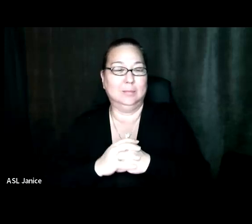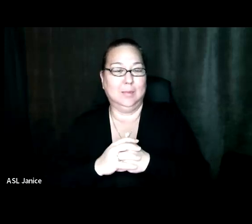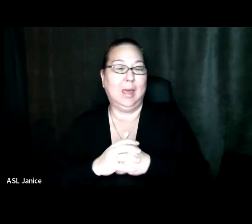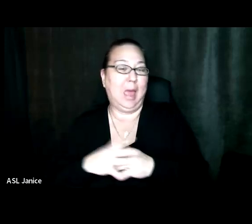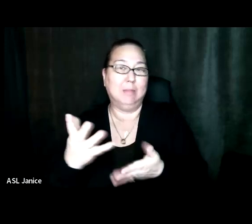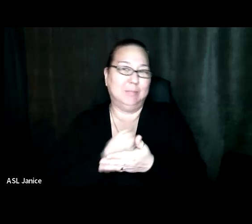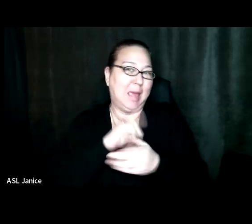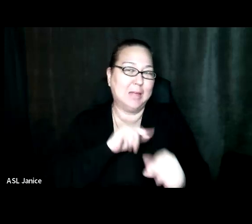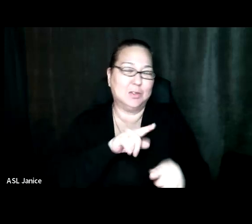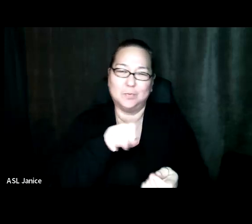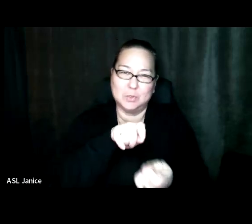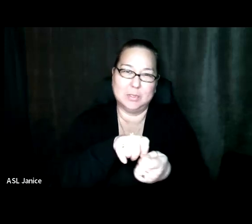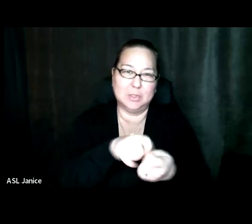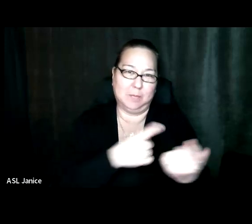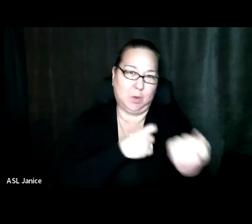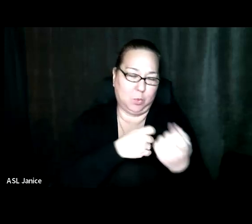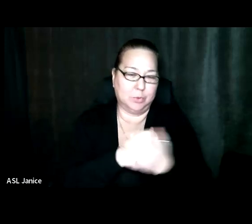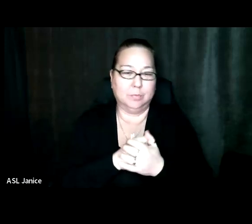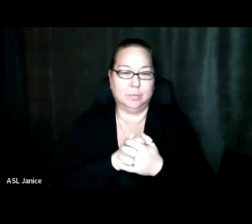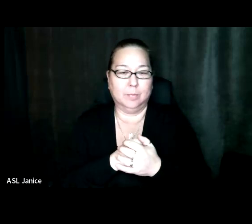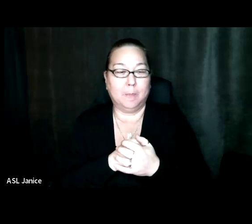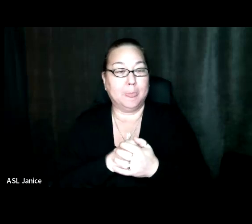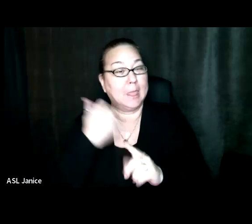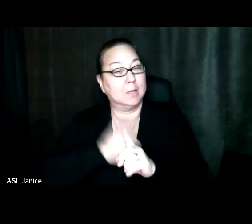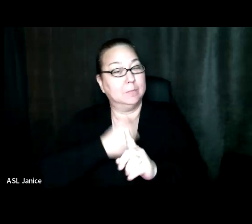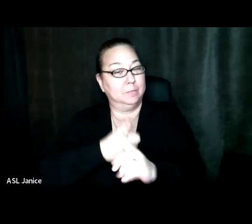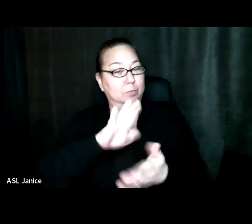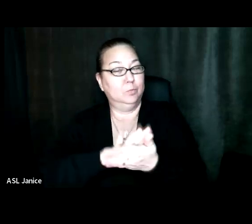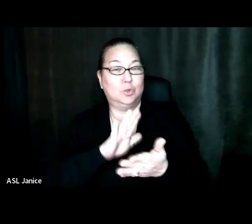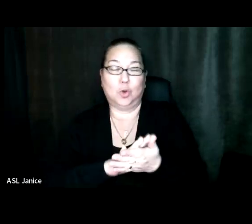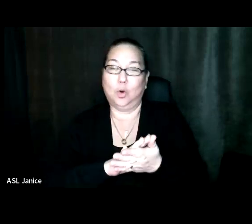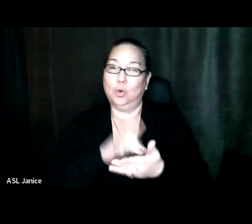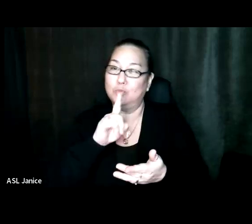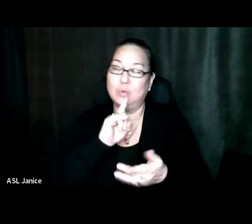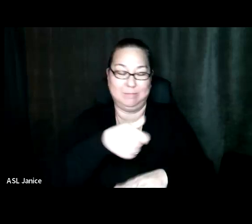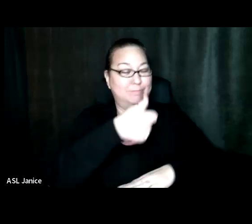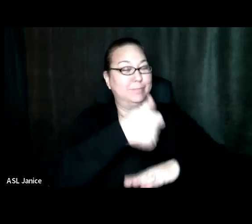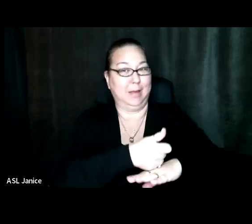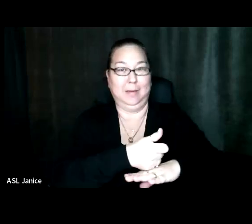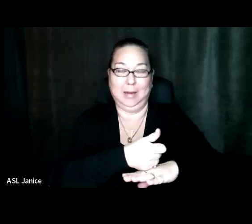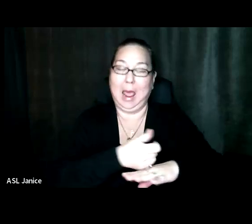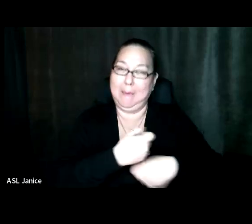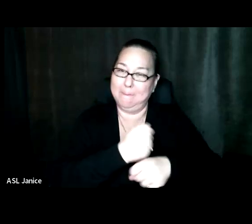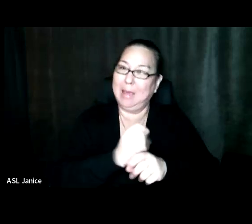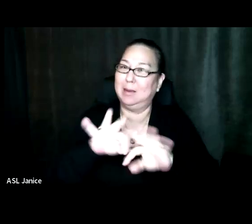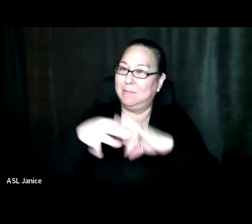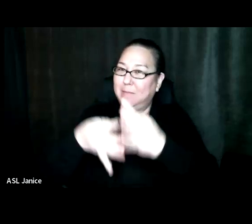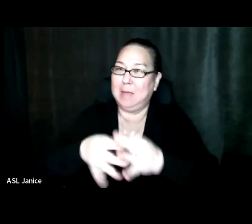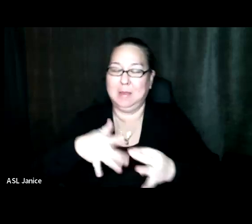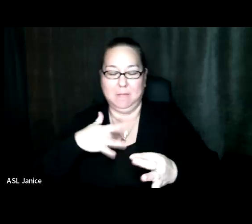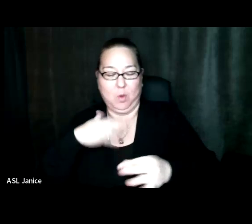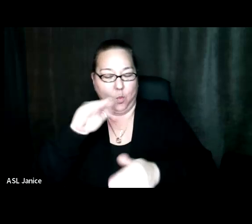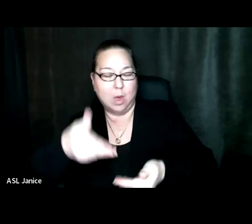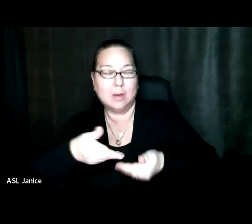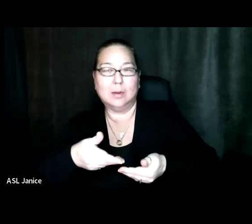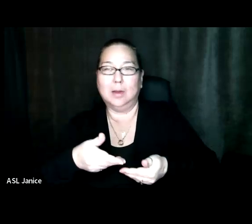was just really impressed with the effort that each school made to make families feel welcome while highlighting what's special about their particular